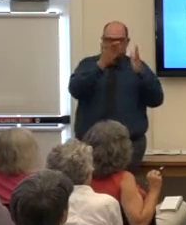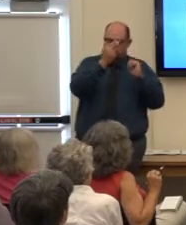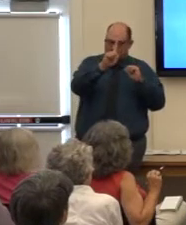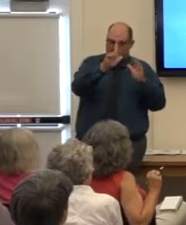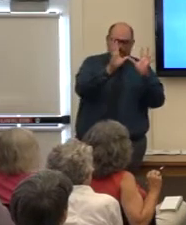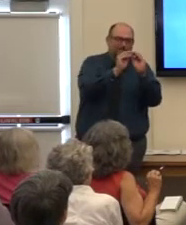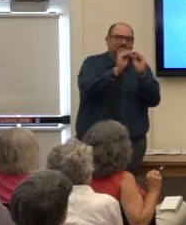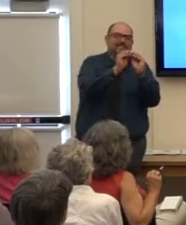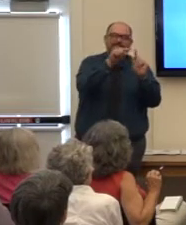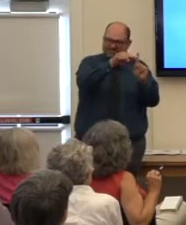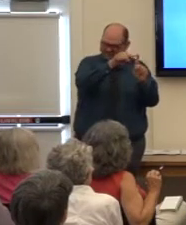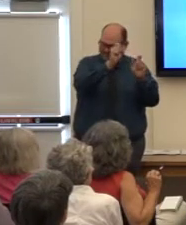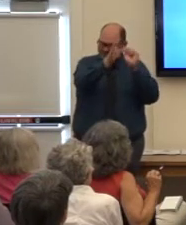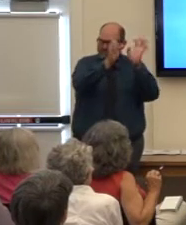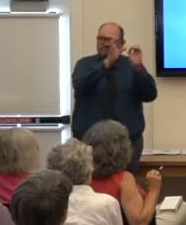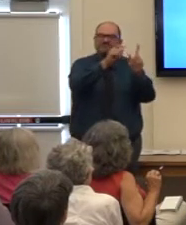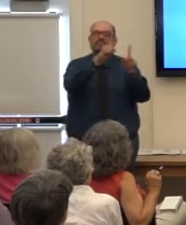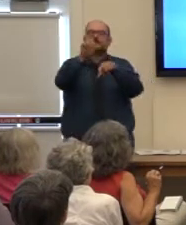it was moved,